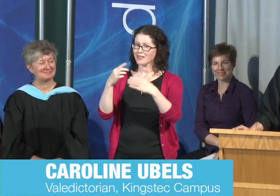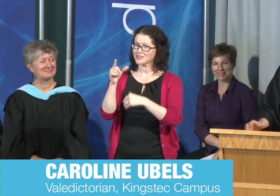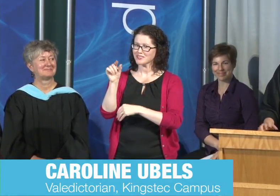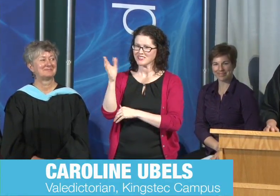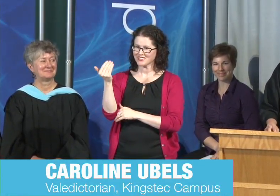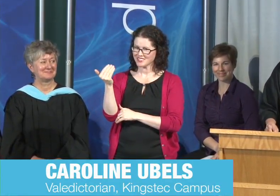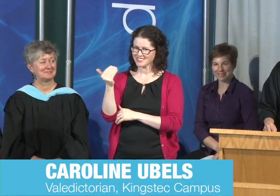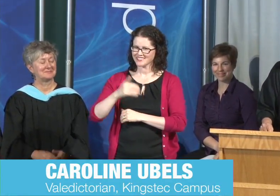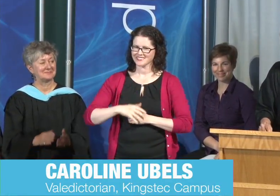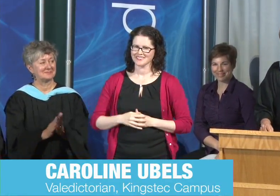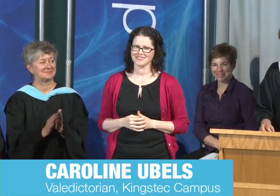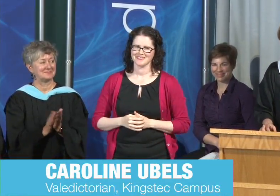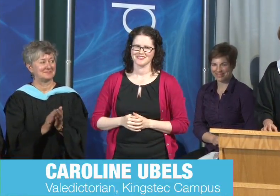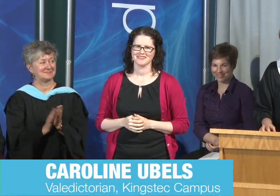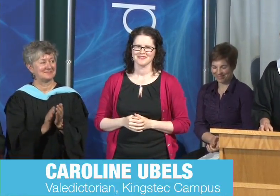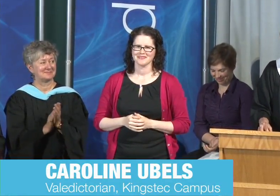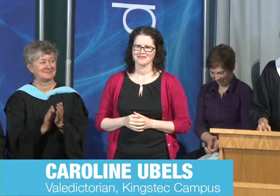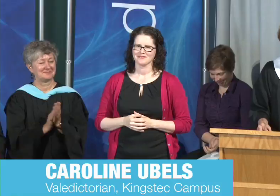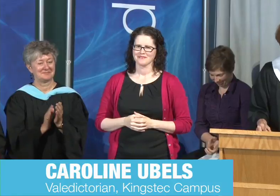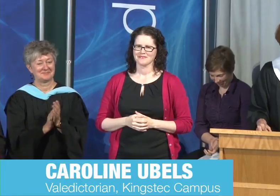2015.